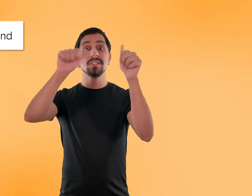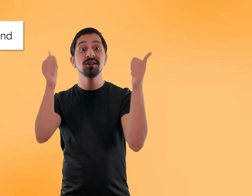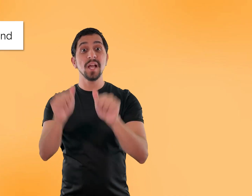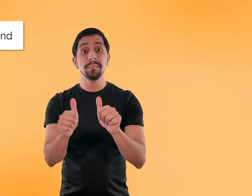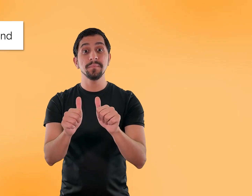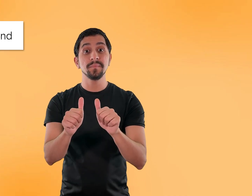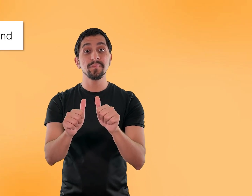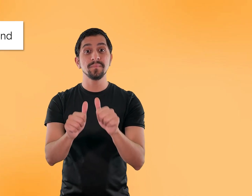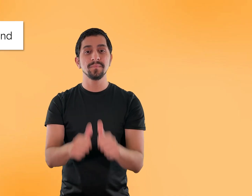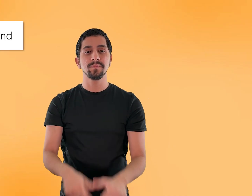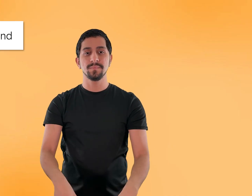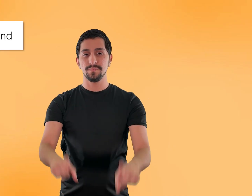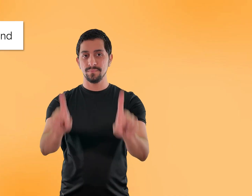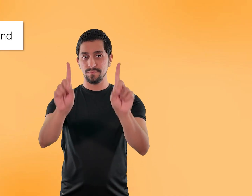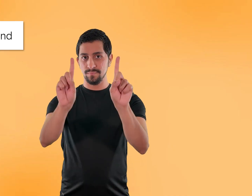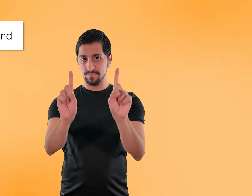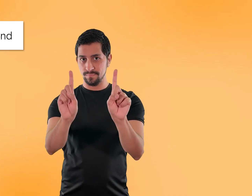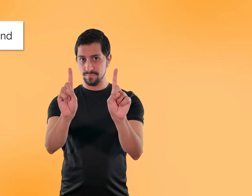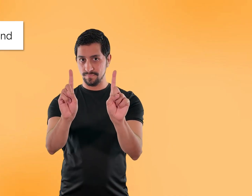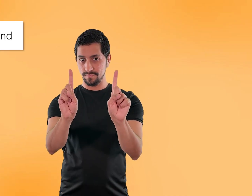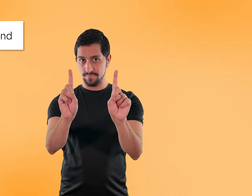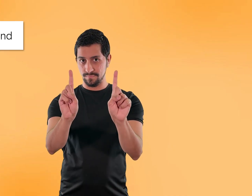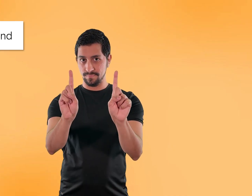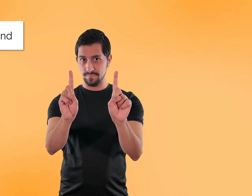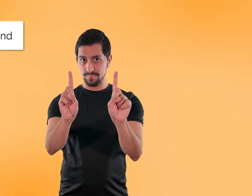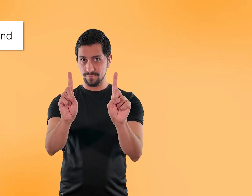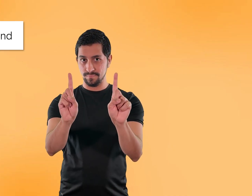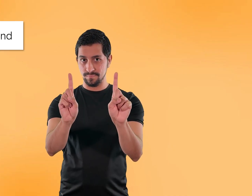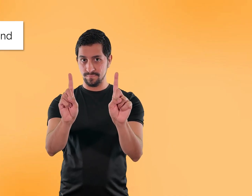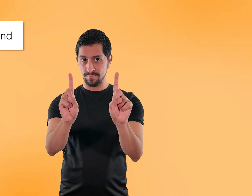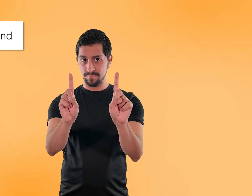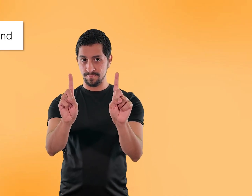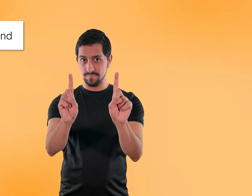use two X hand shapes.